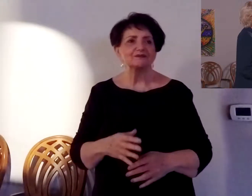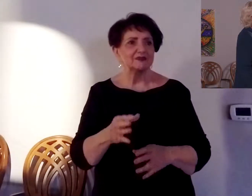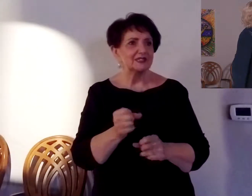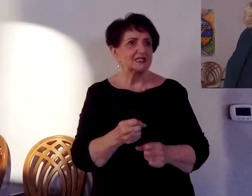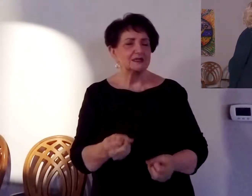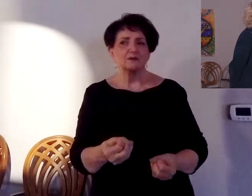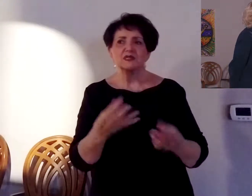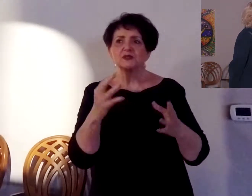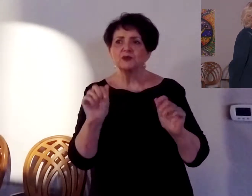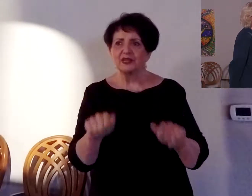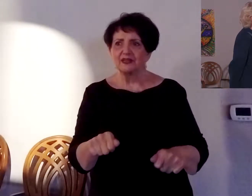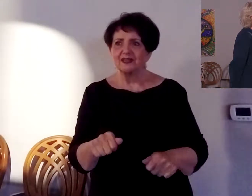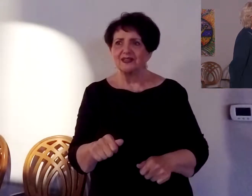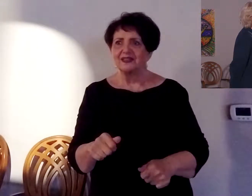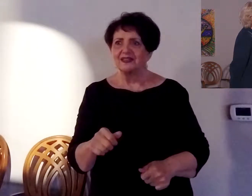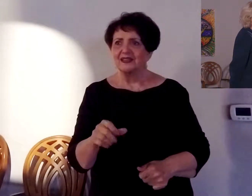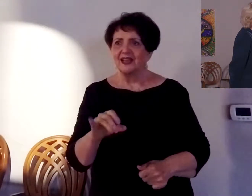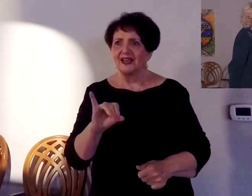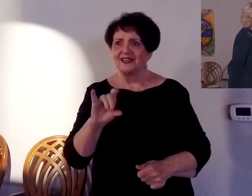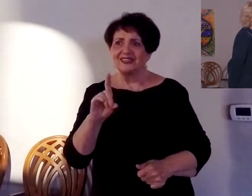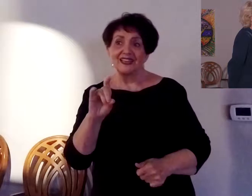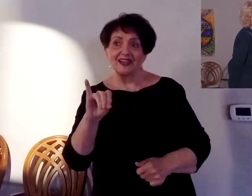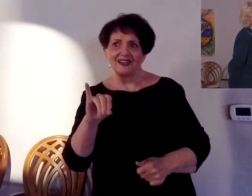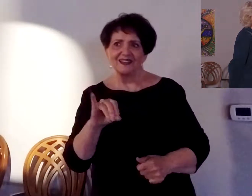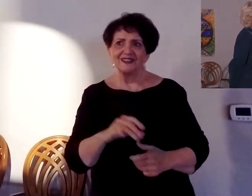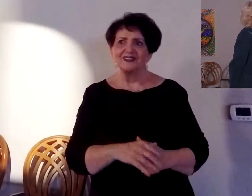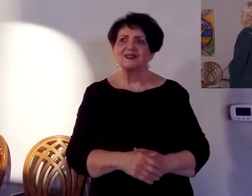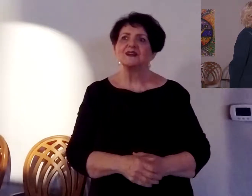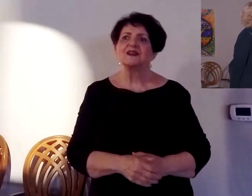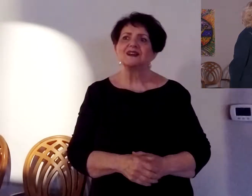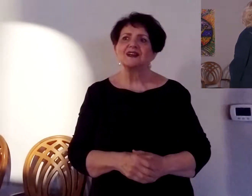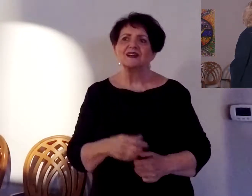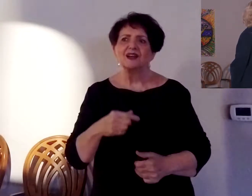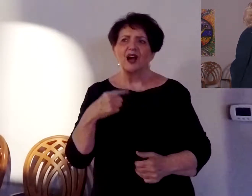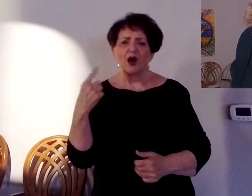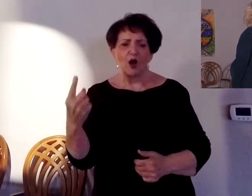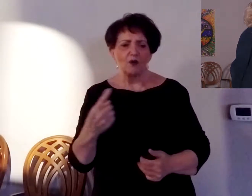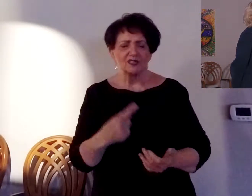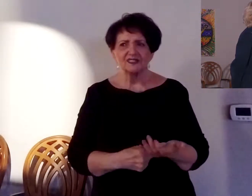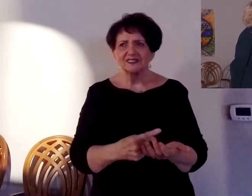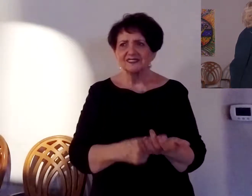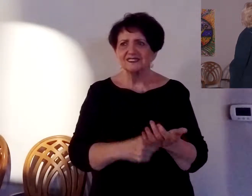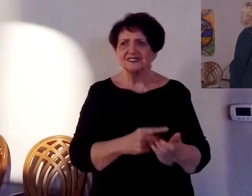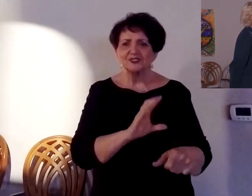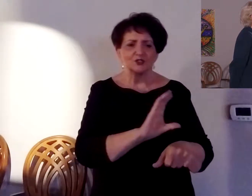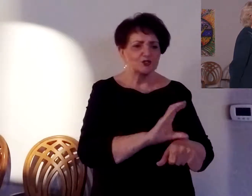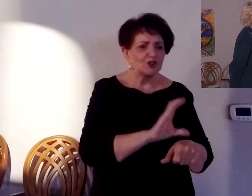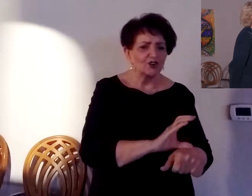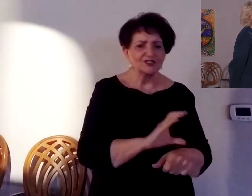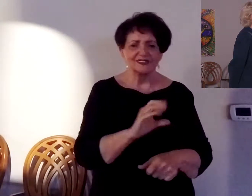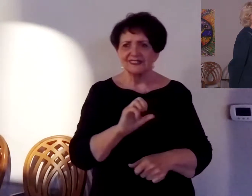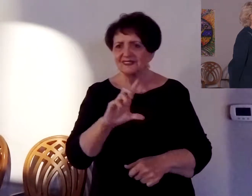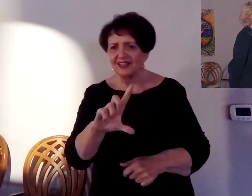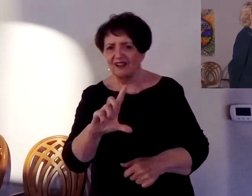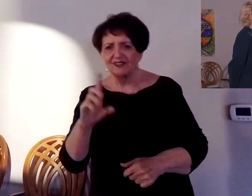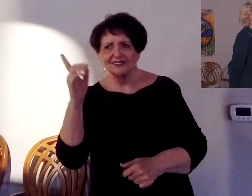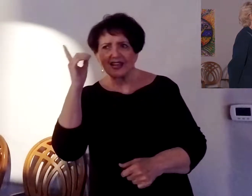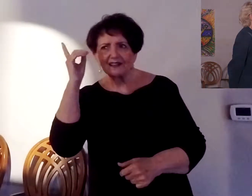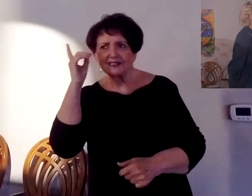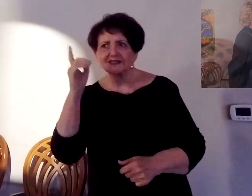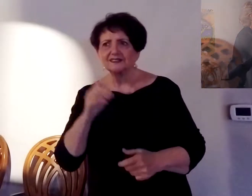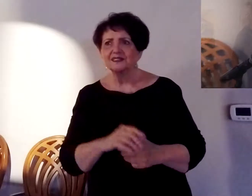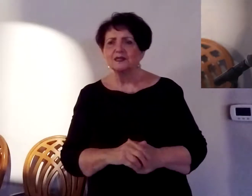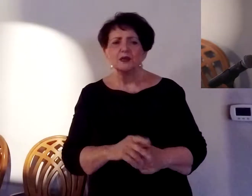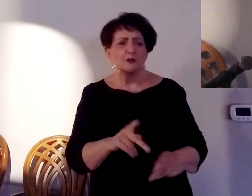can. Everyone, my name's Dee Dee. I always talk about church. I always talk about CSLDallas, but I have people